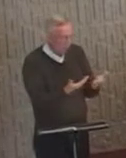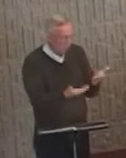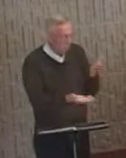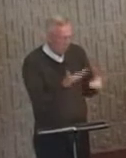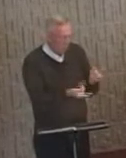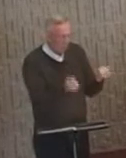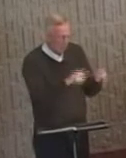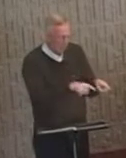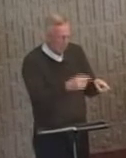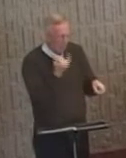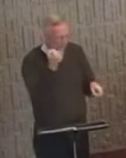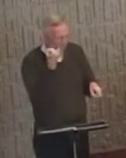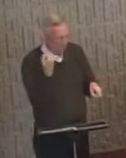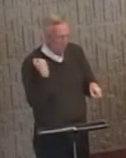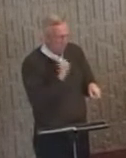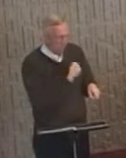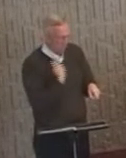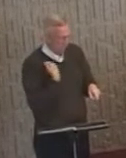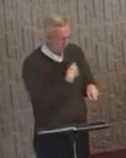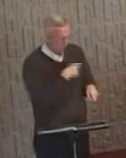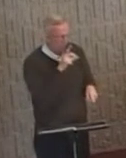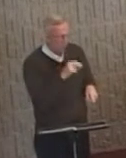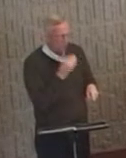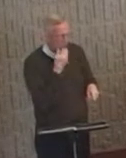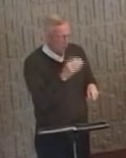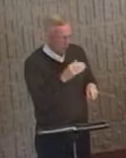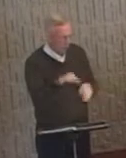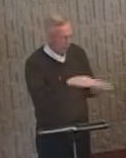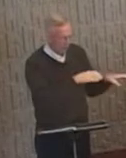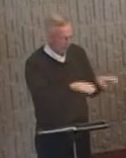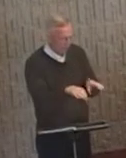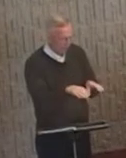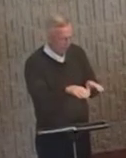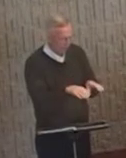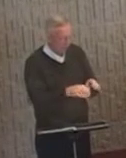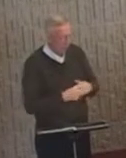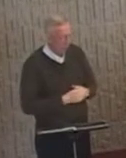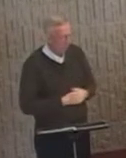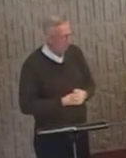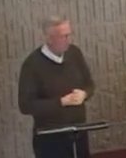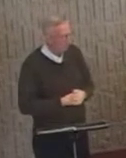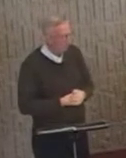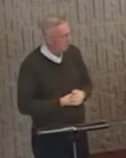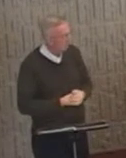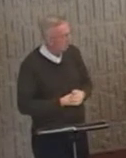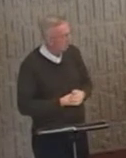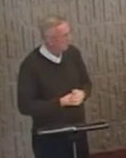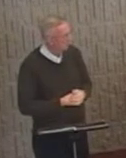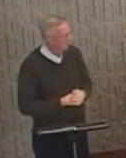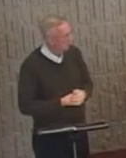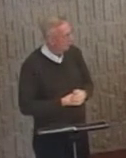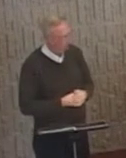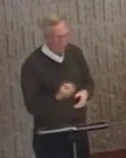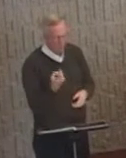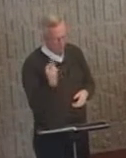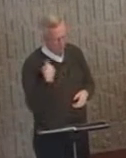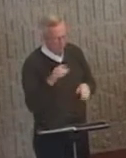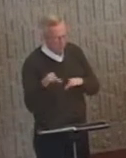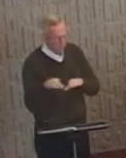this because of a missed opportunity to do good. Just do it.